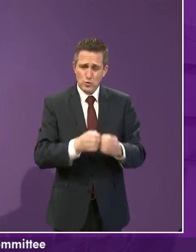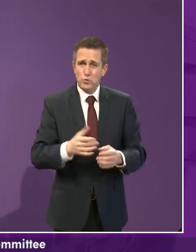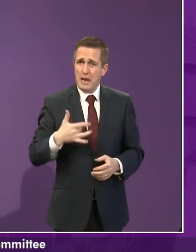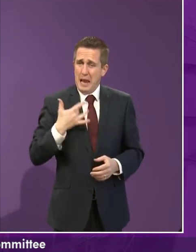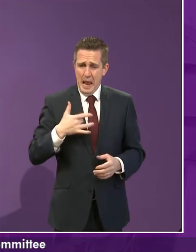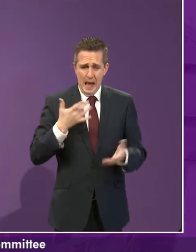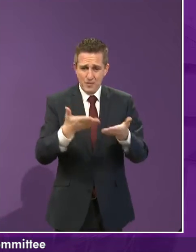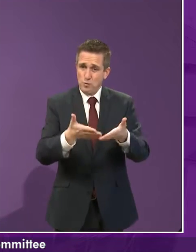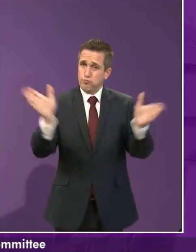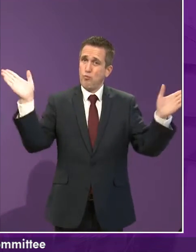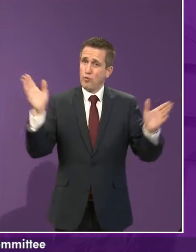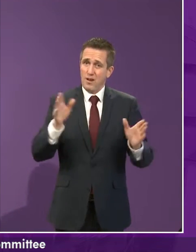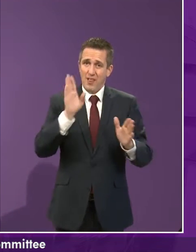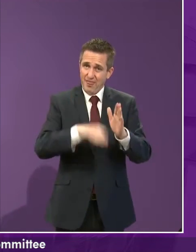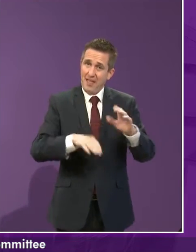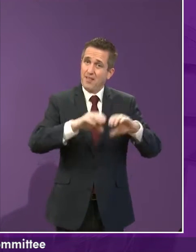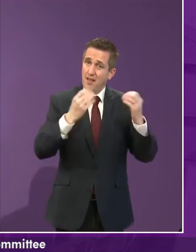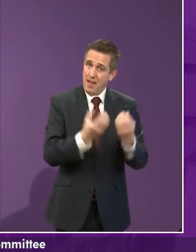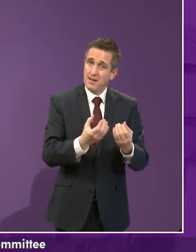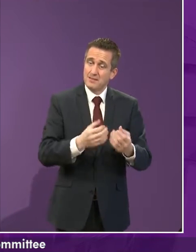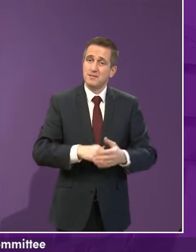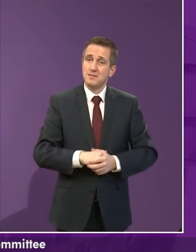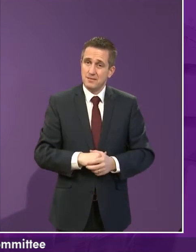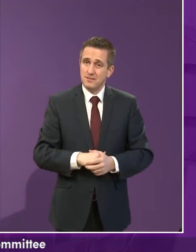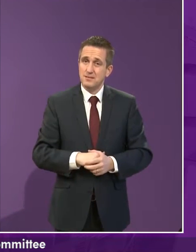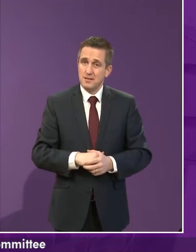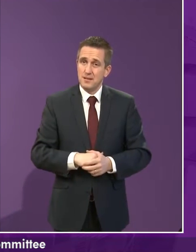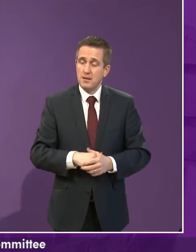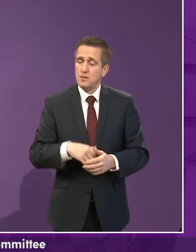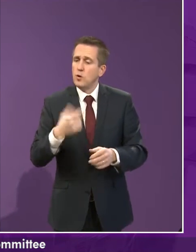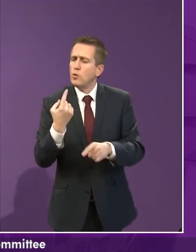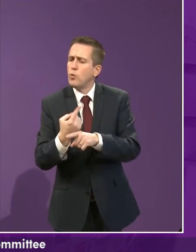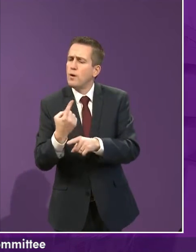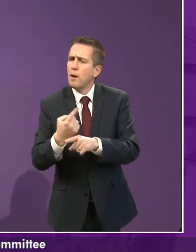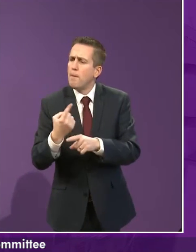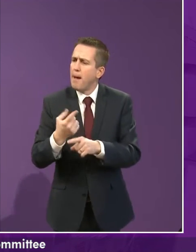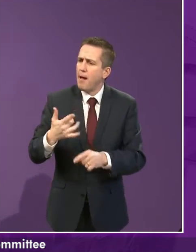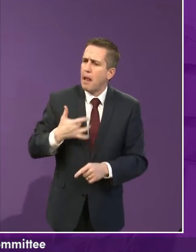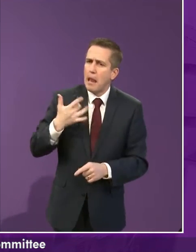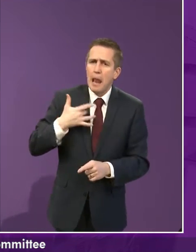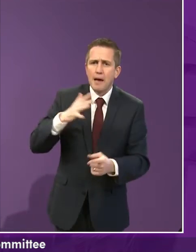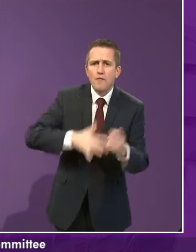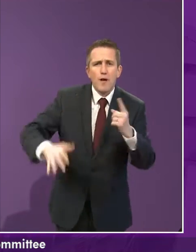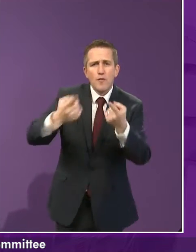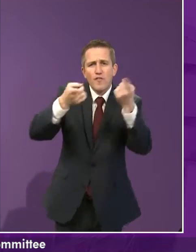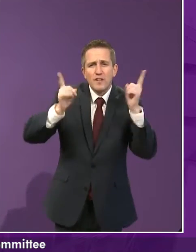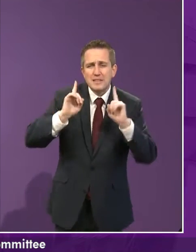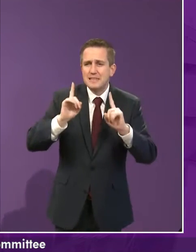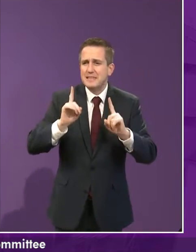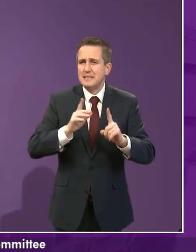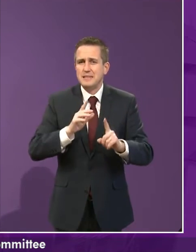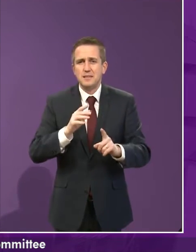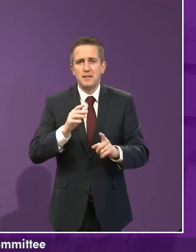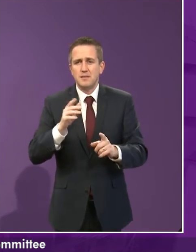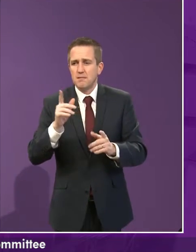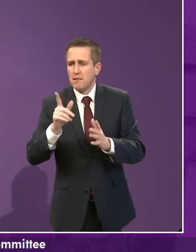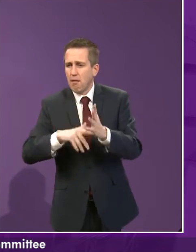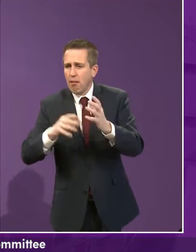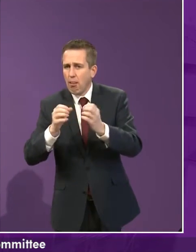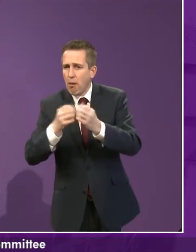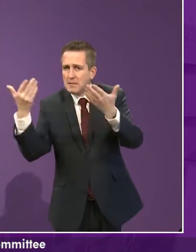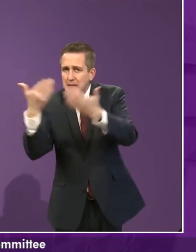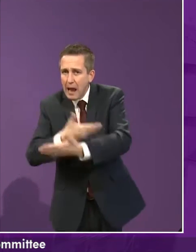experience. And when they talk about the sort of wider university life, including societies and club